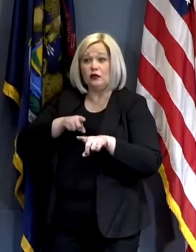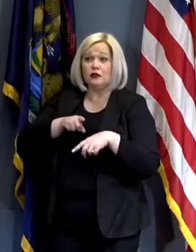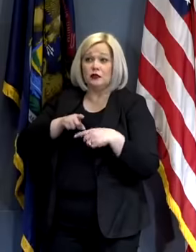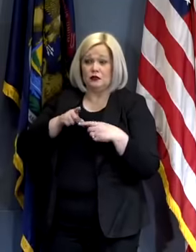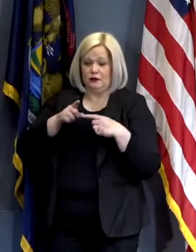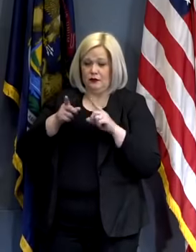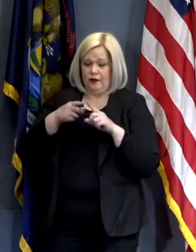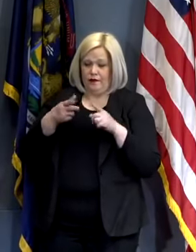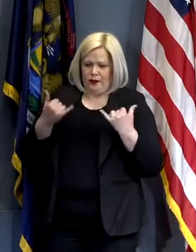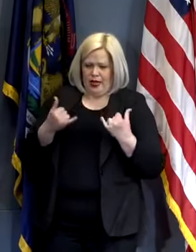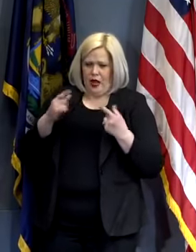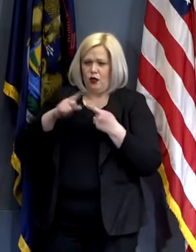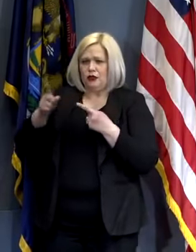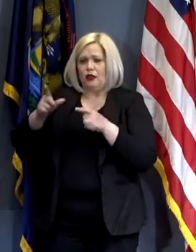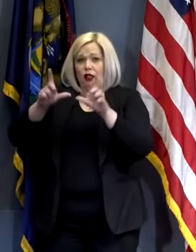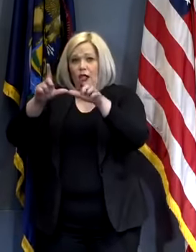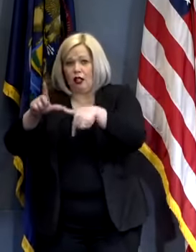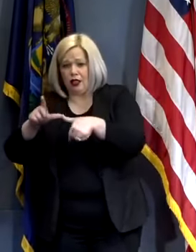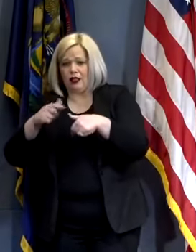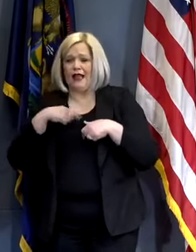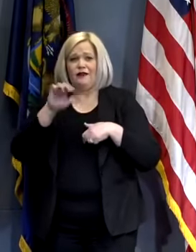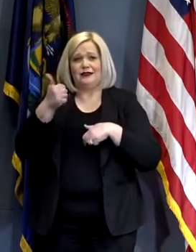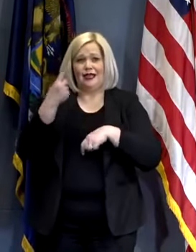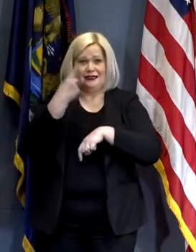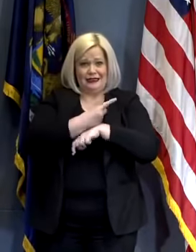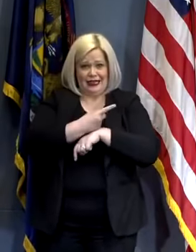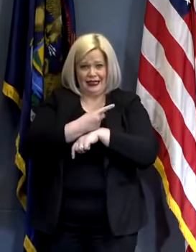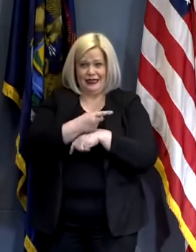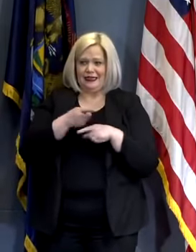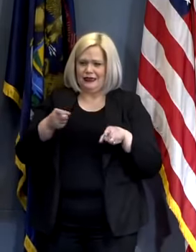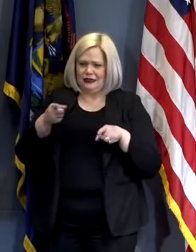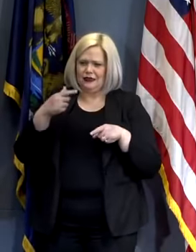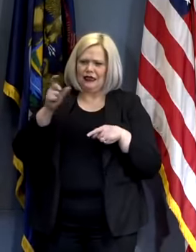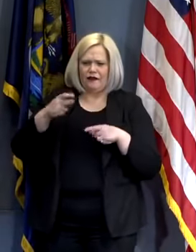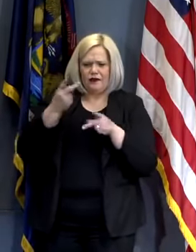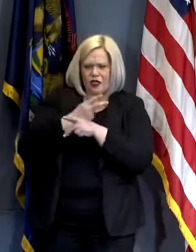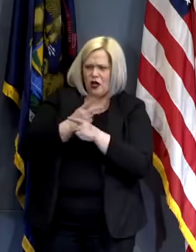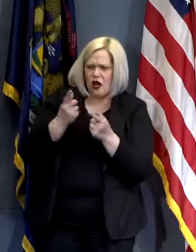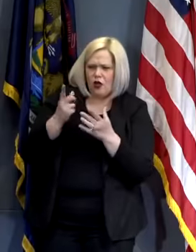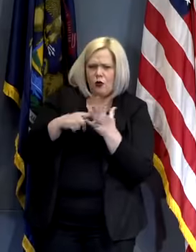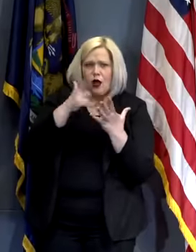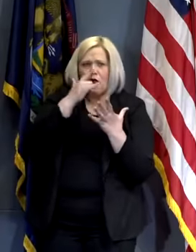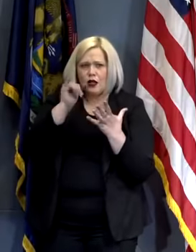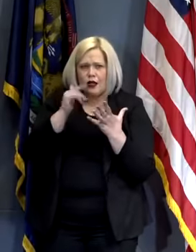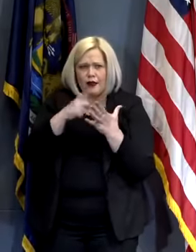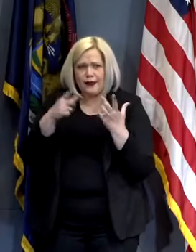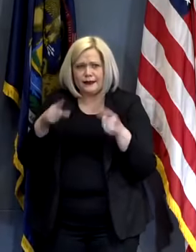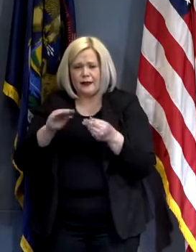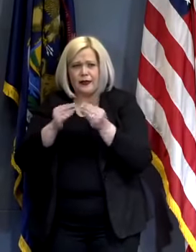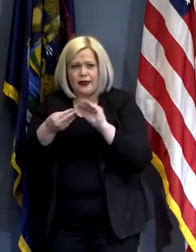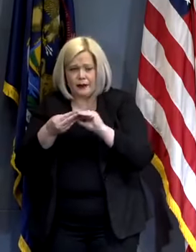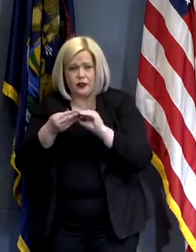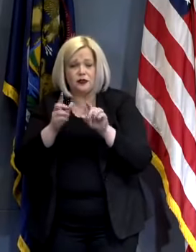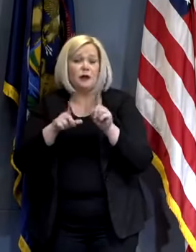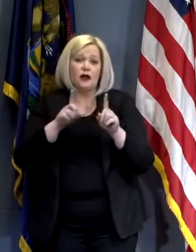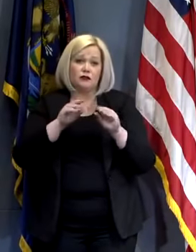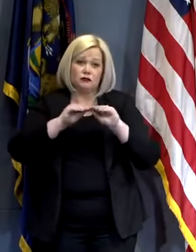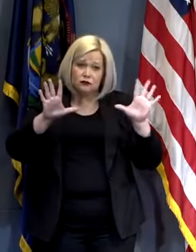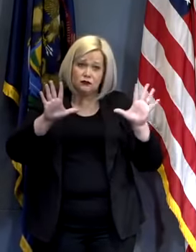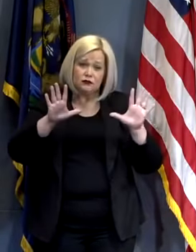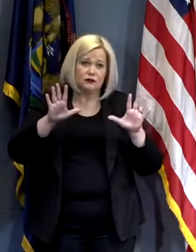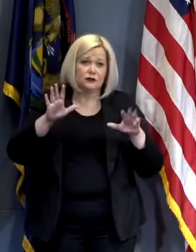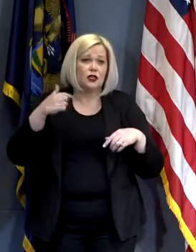now and when we are confronting what the next phase is that we are going through. But the one thing I can say with all certainty is